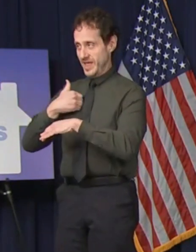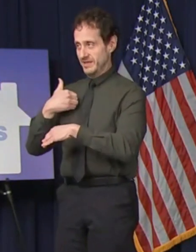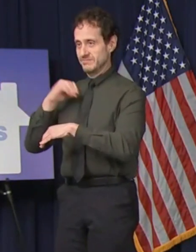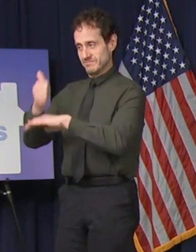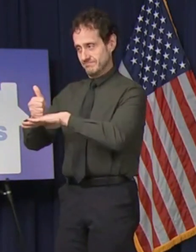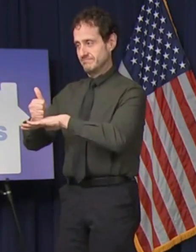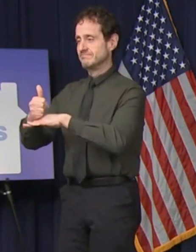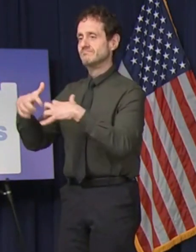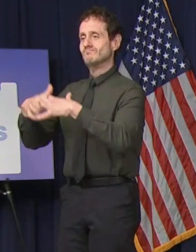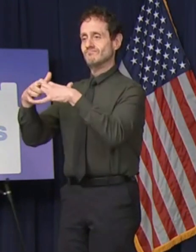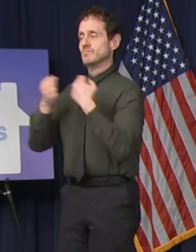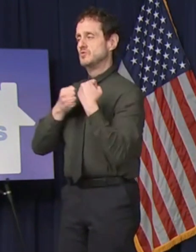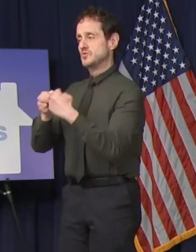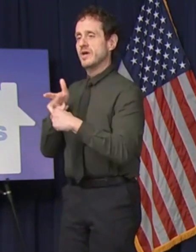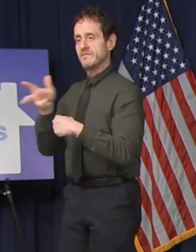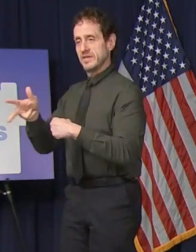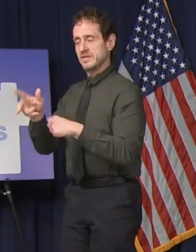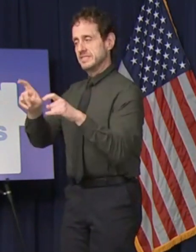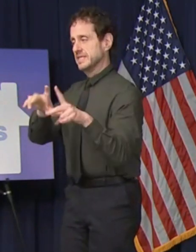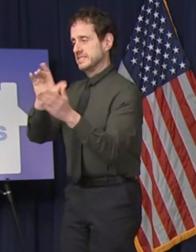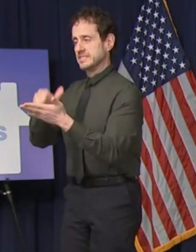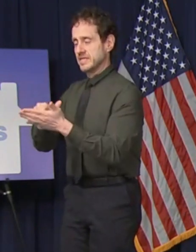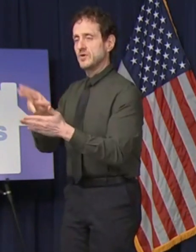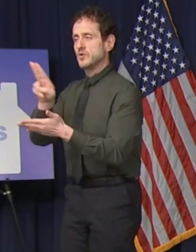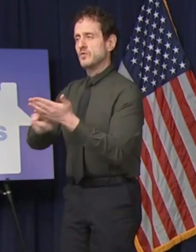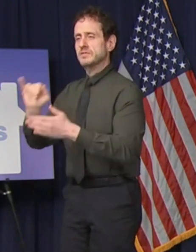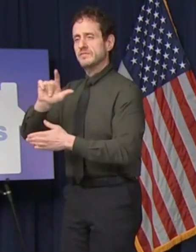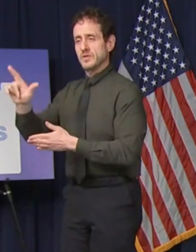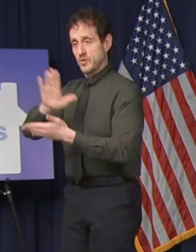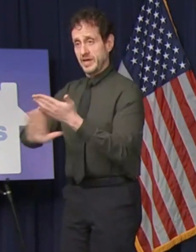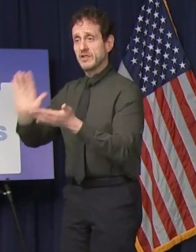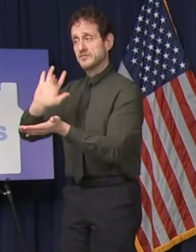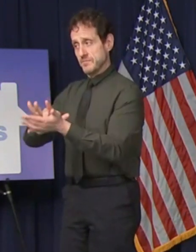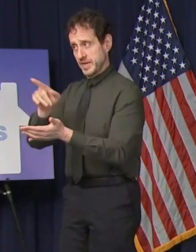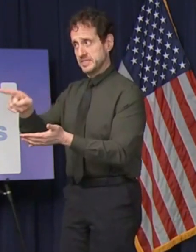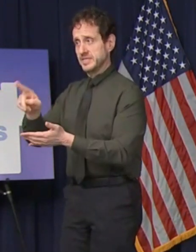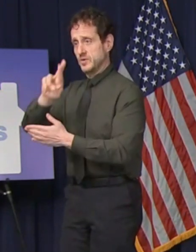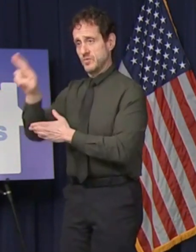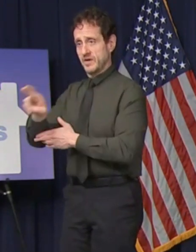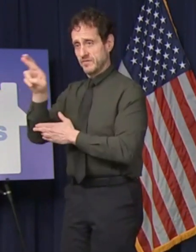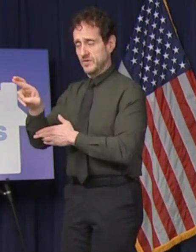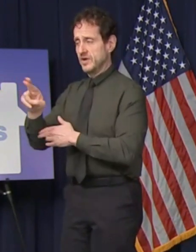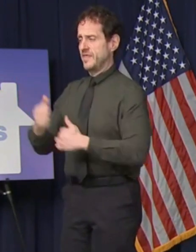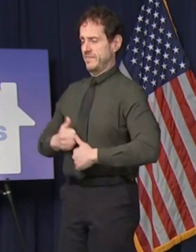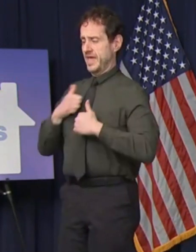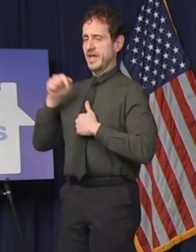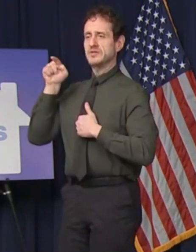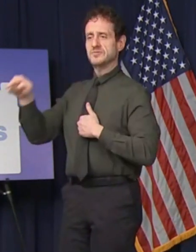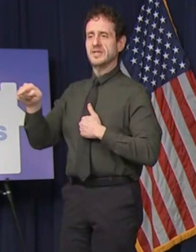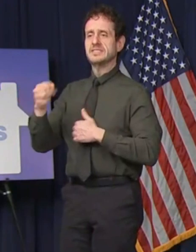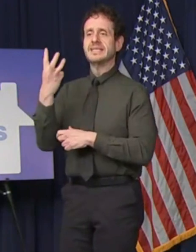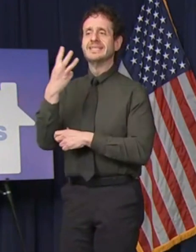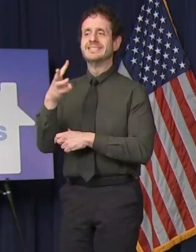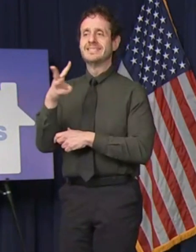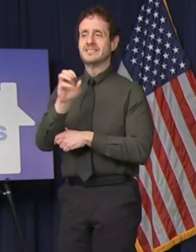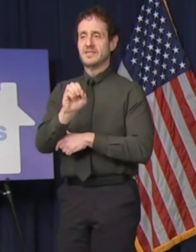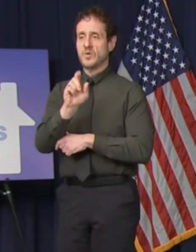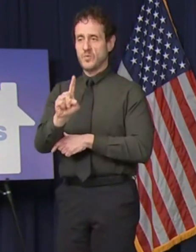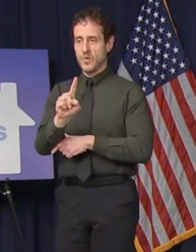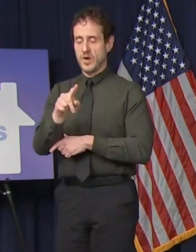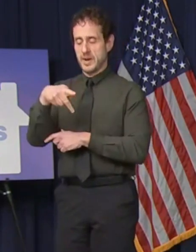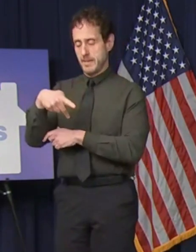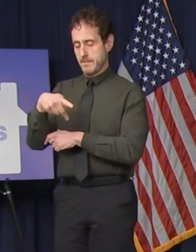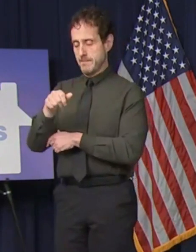of Illinois College of Medicine, Rockford. The address there is 1601